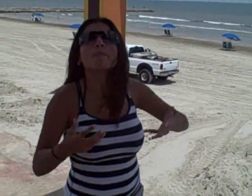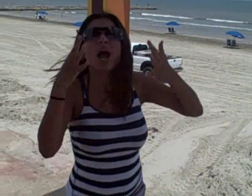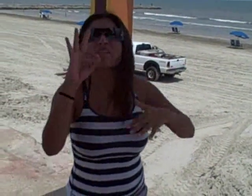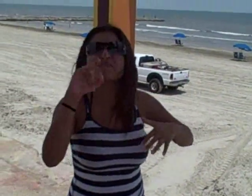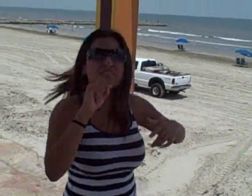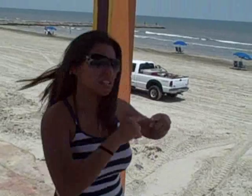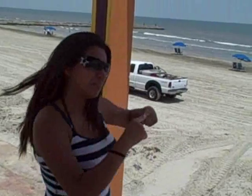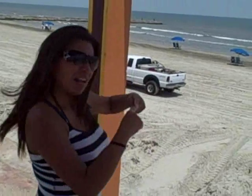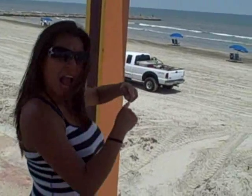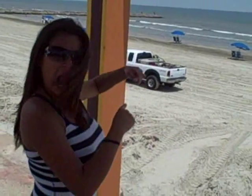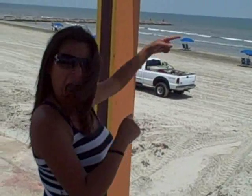window